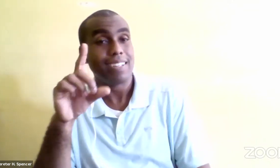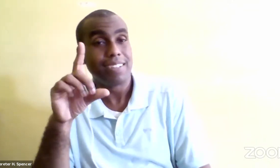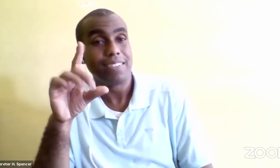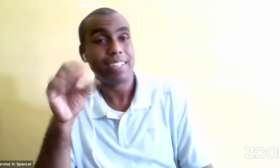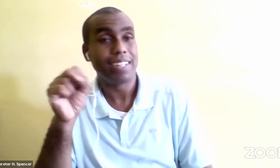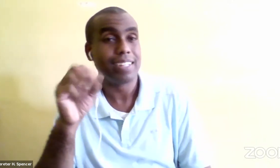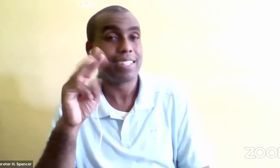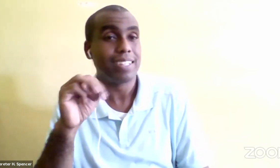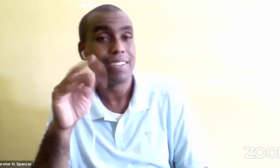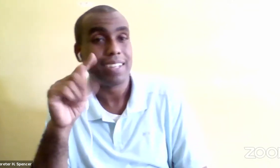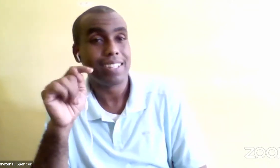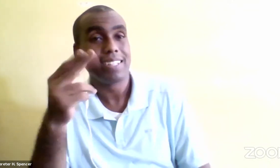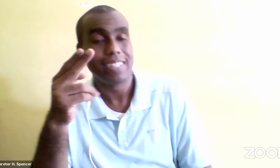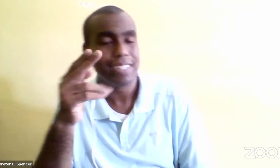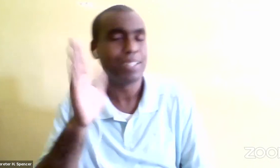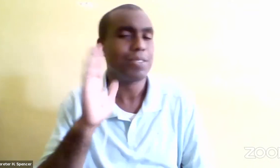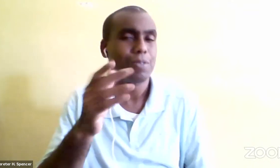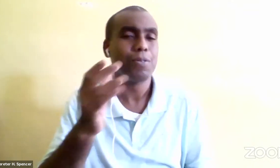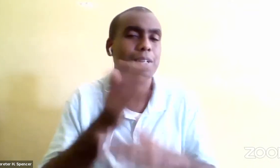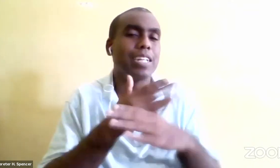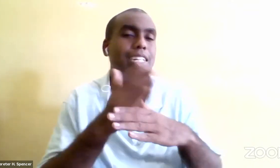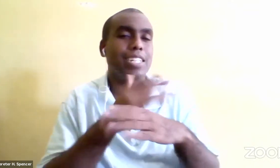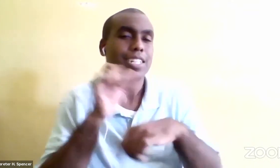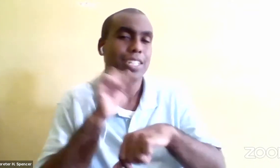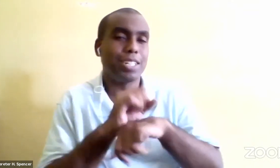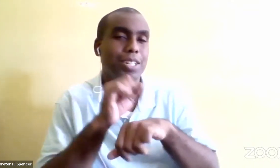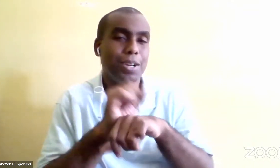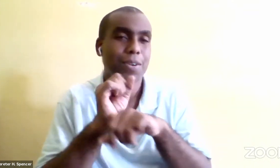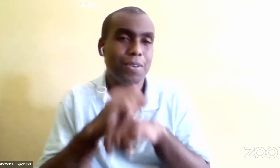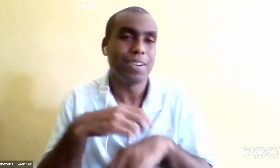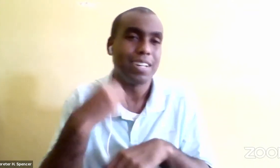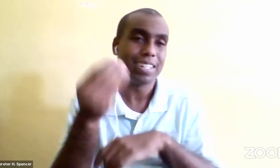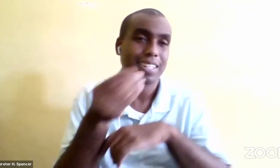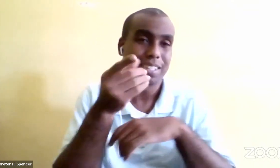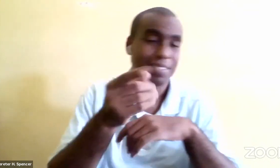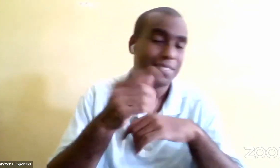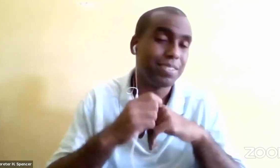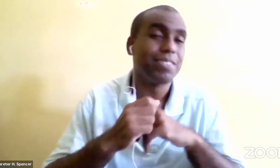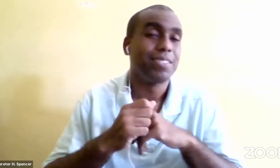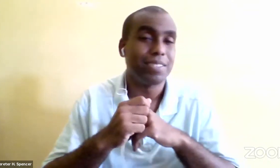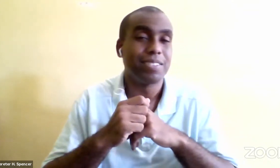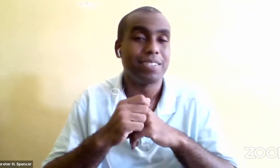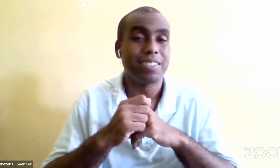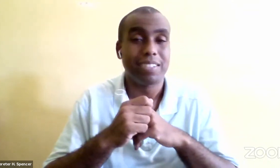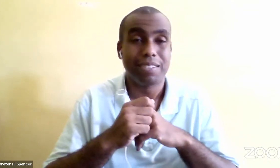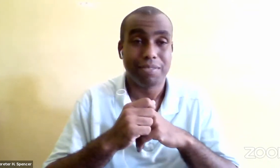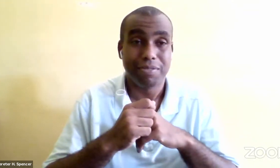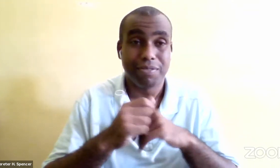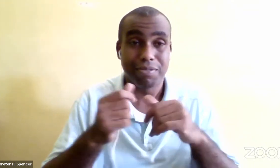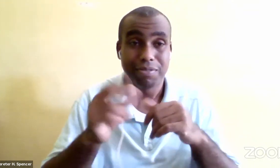work. Oh, glad to know 1 person not challenged. Any comment, David?